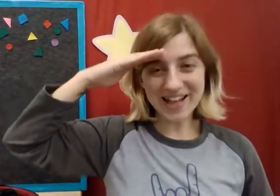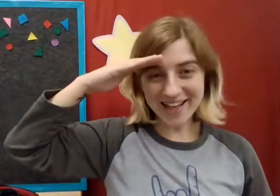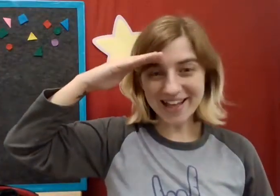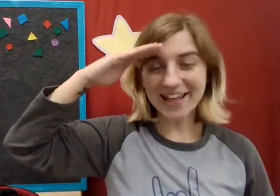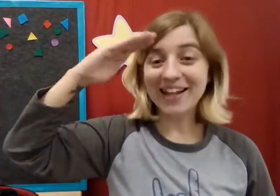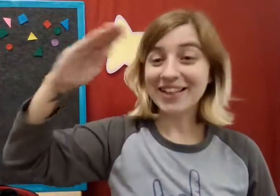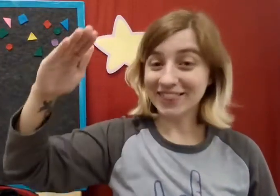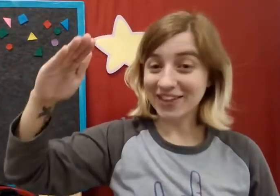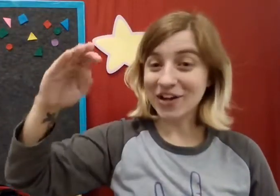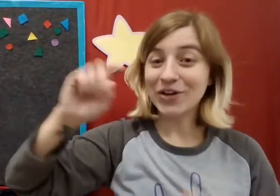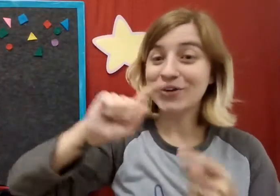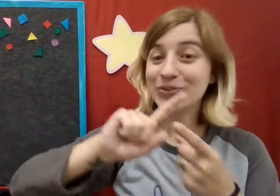Hello,